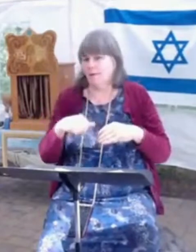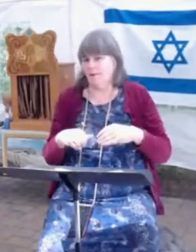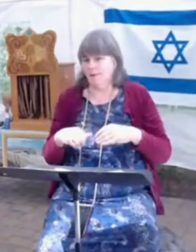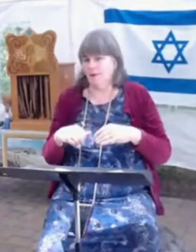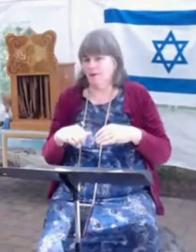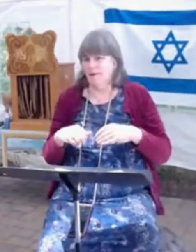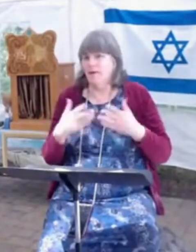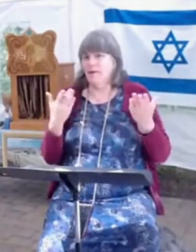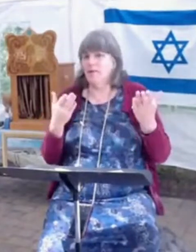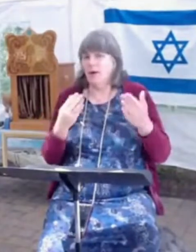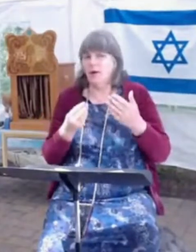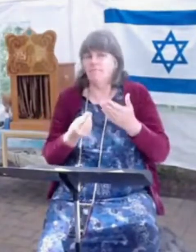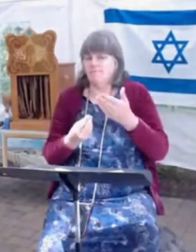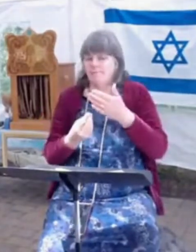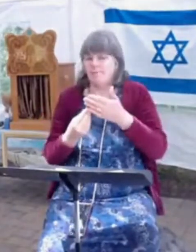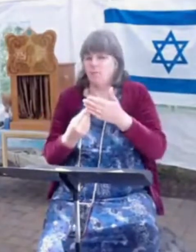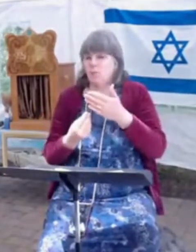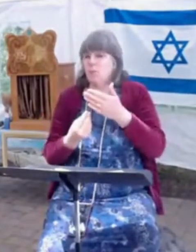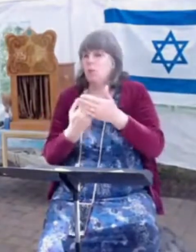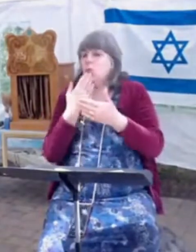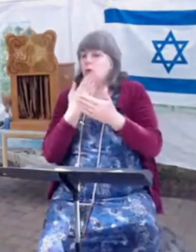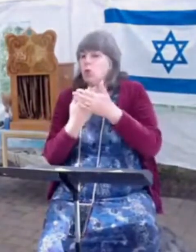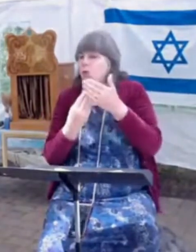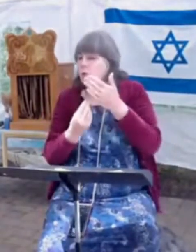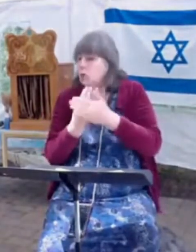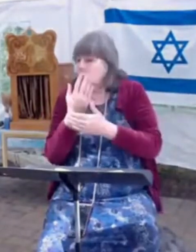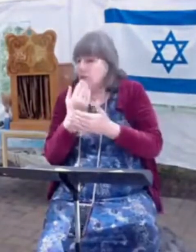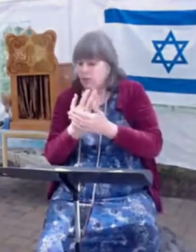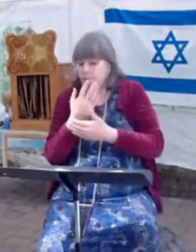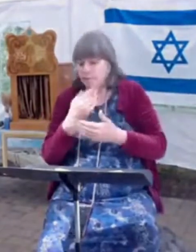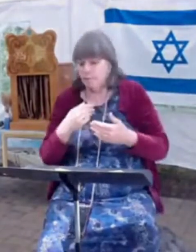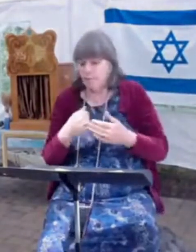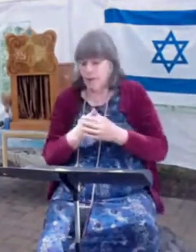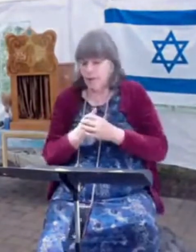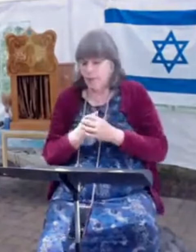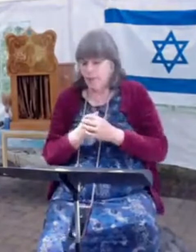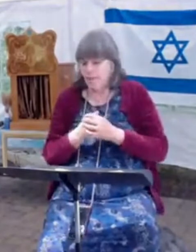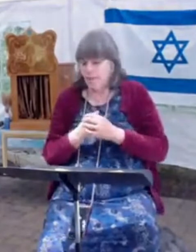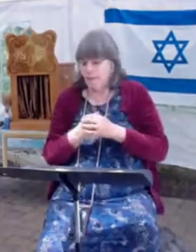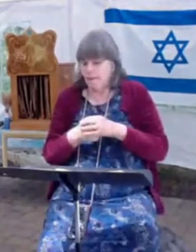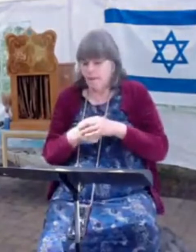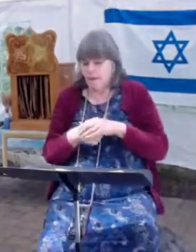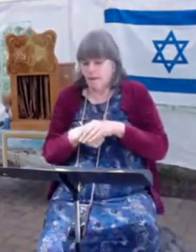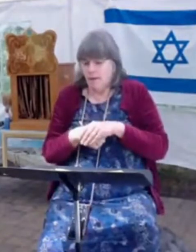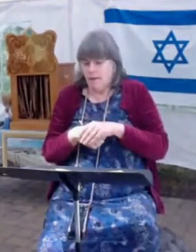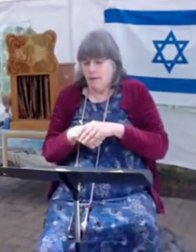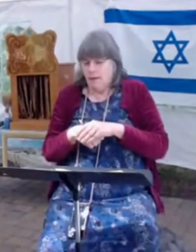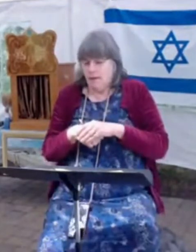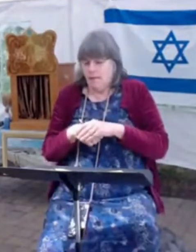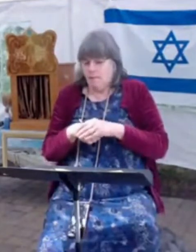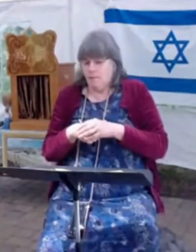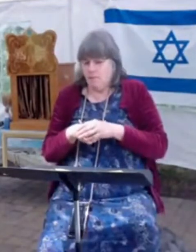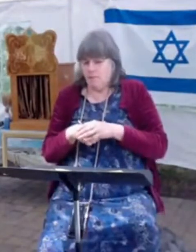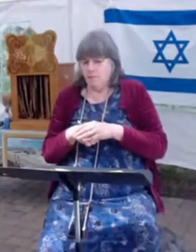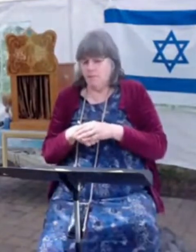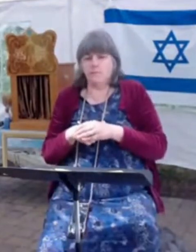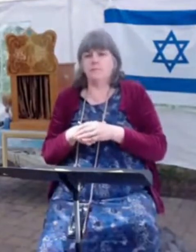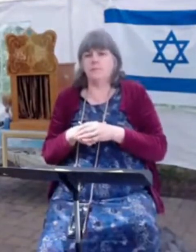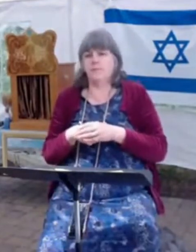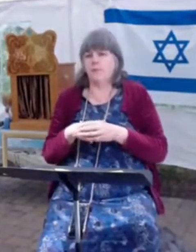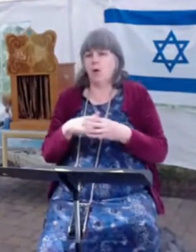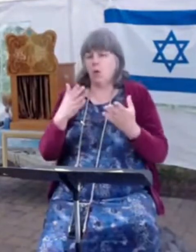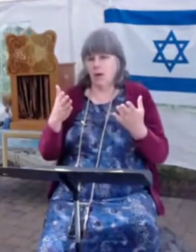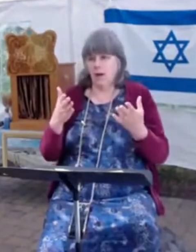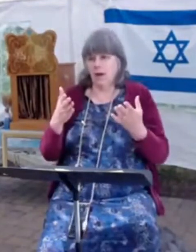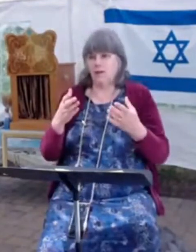That was like the plan B. at creation, you know, Adam and Eve and all